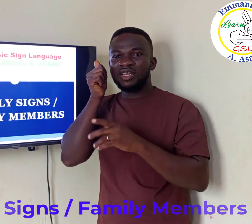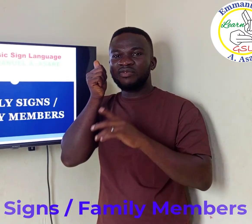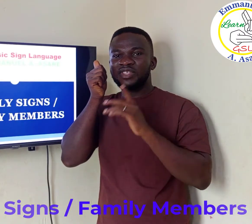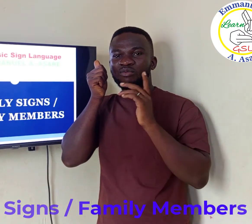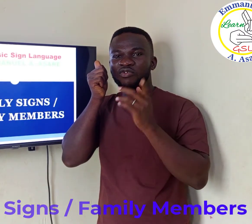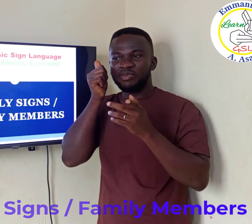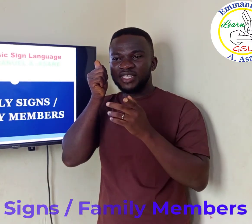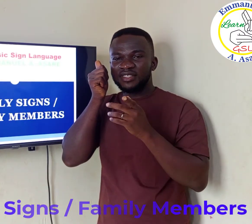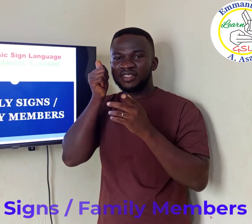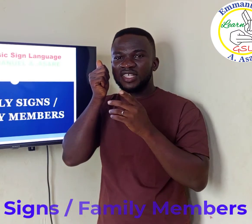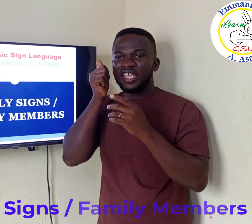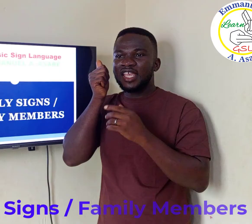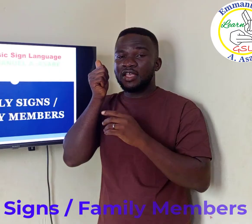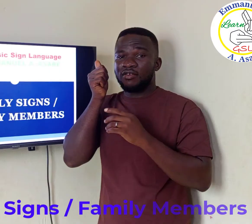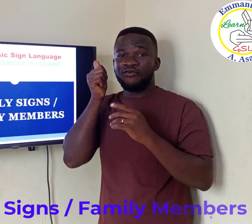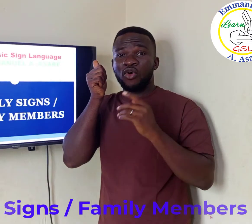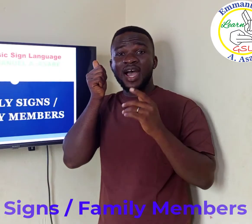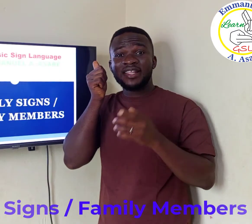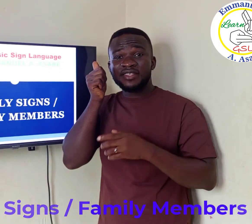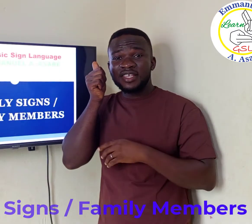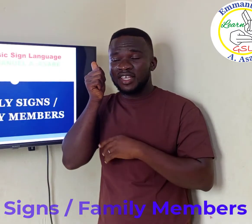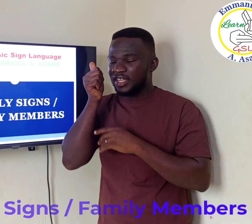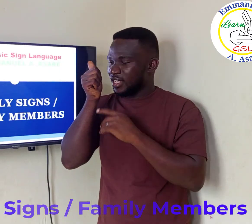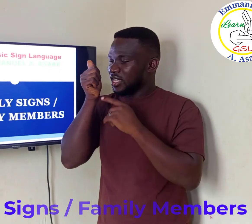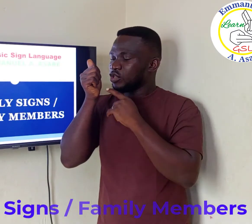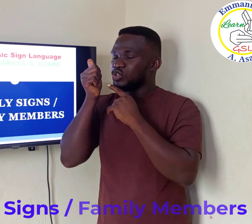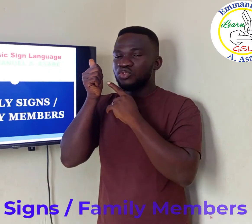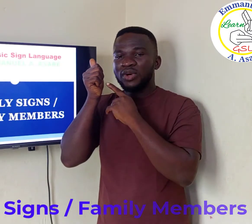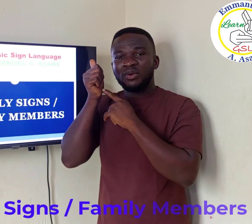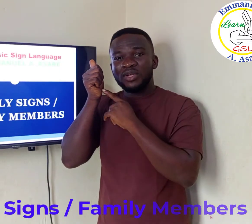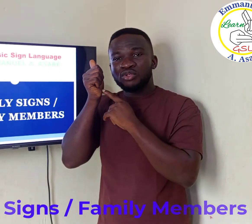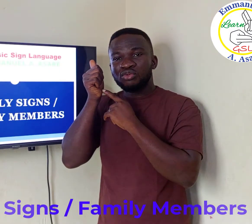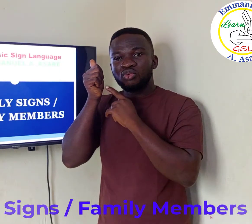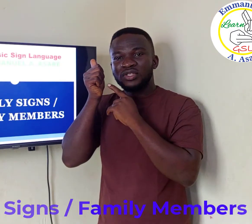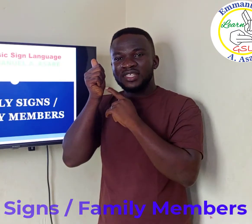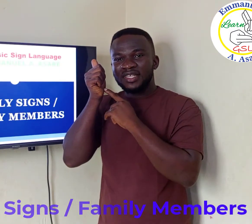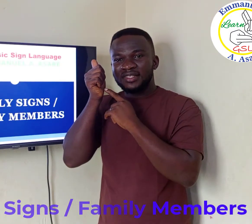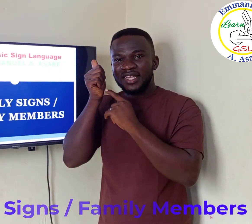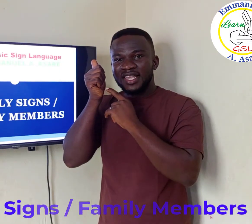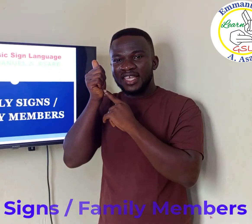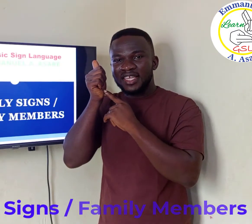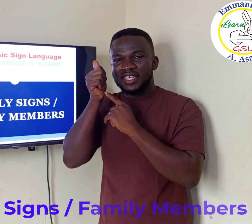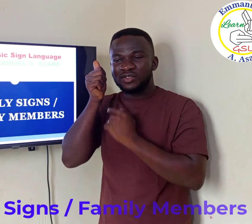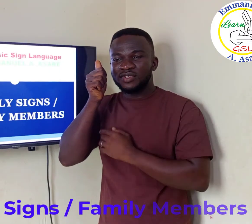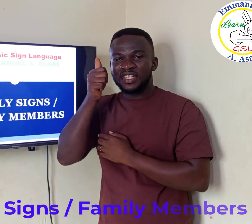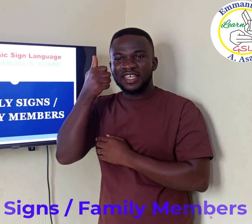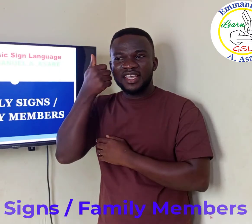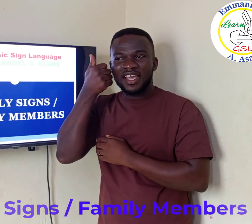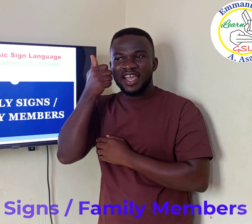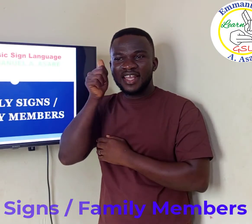with the movement. For auntie, you are going to rotate the A to say